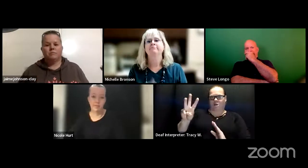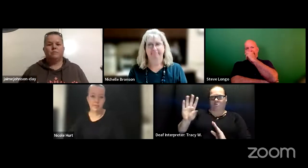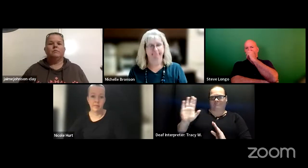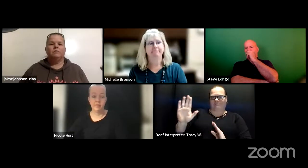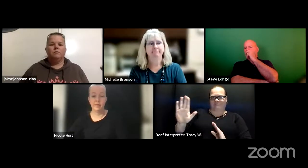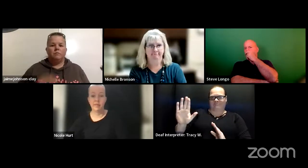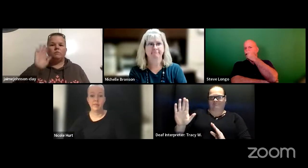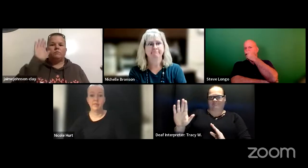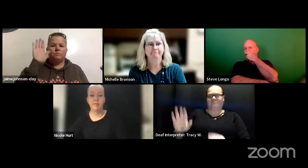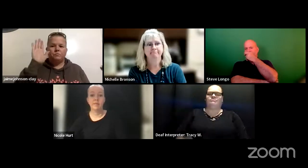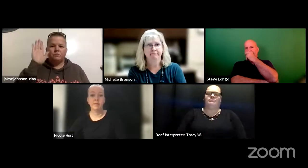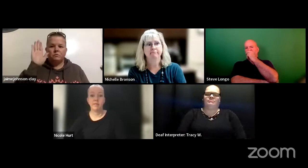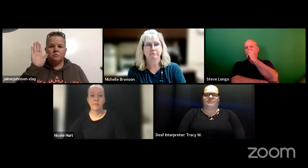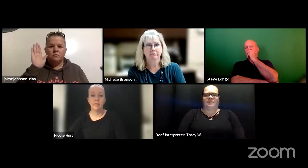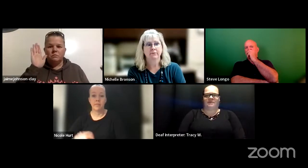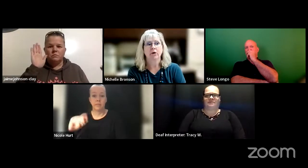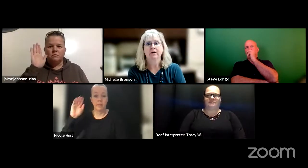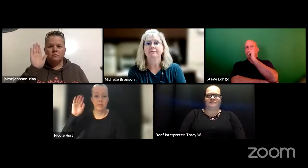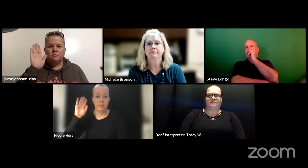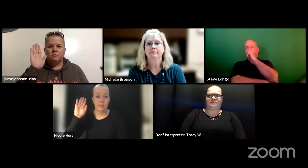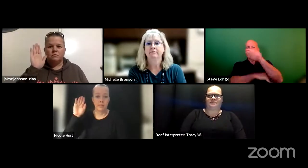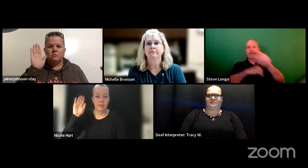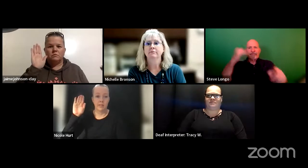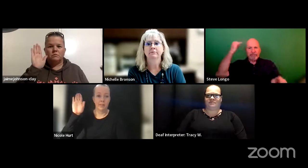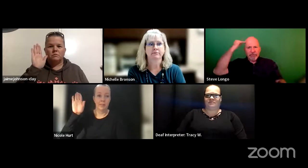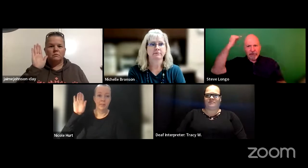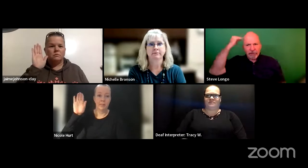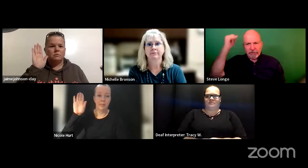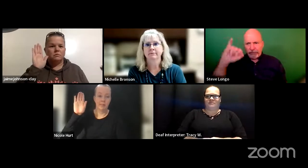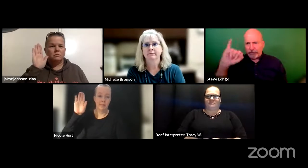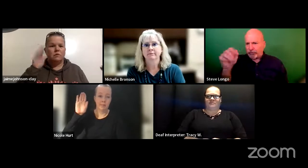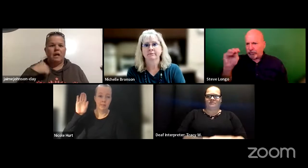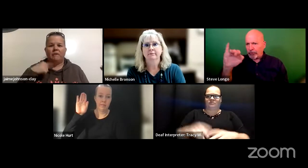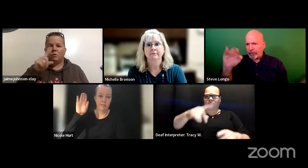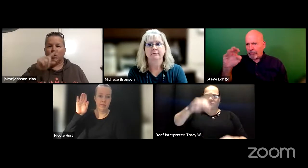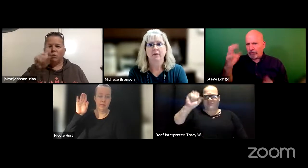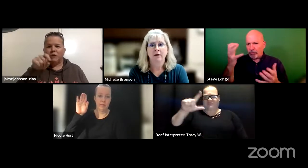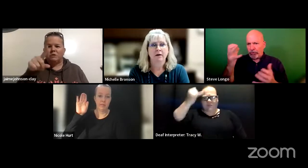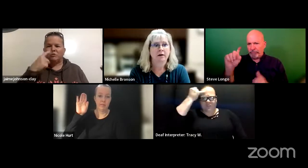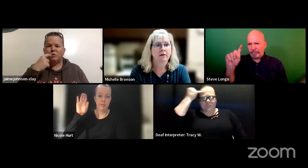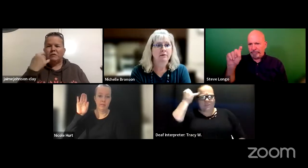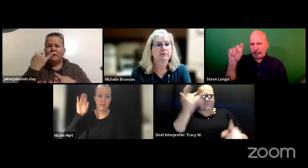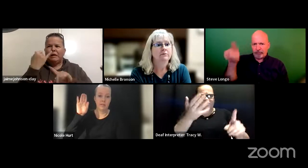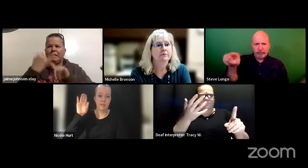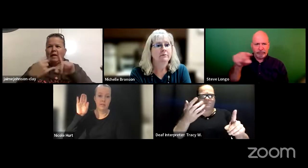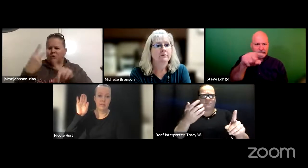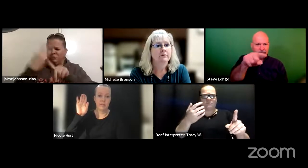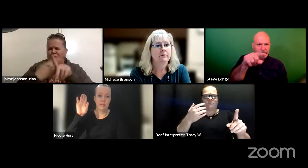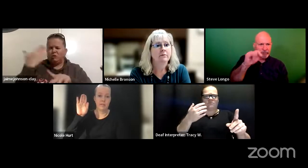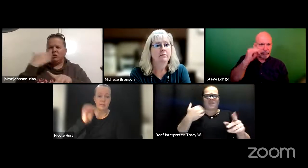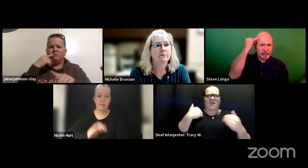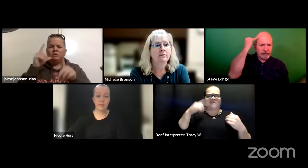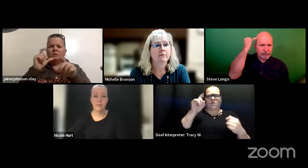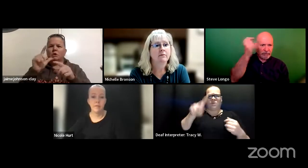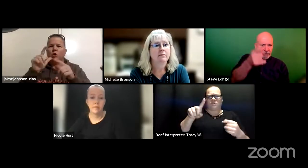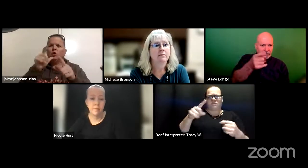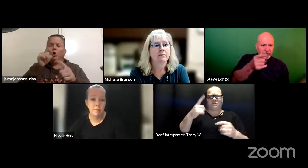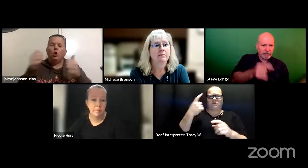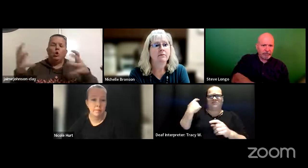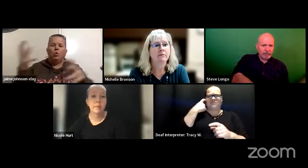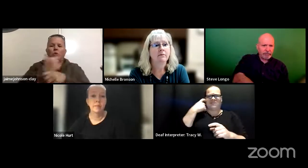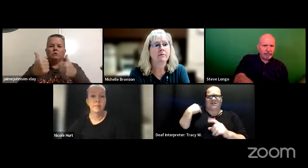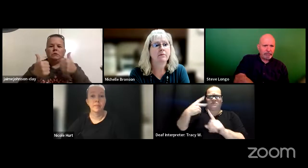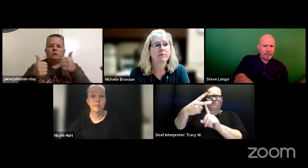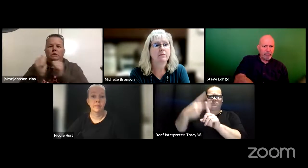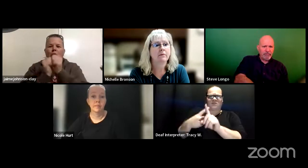to the state. That is what they have stipulated. Calling on Jamie.